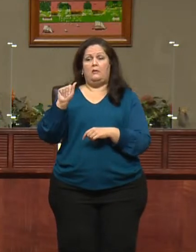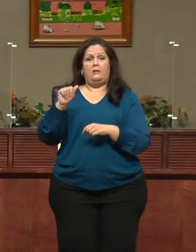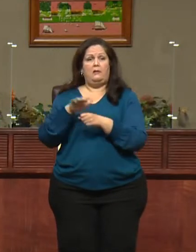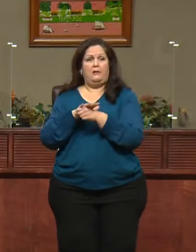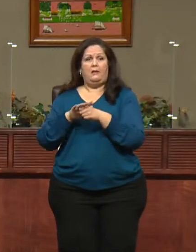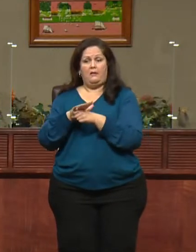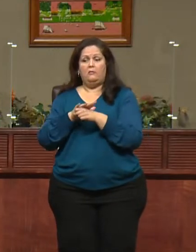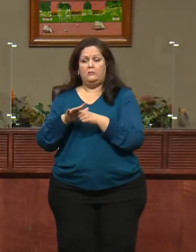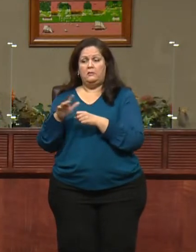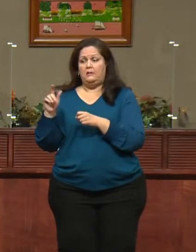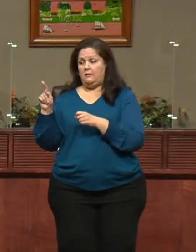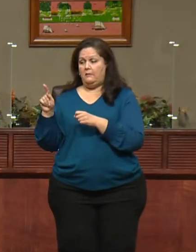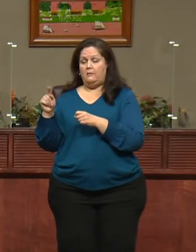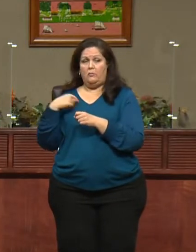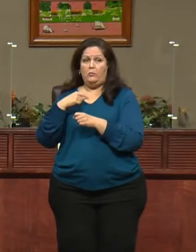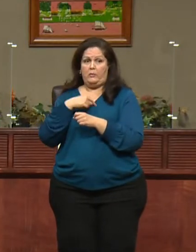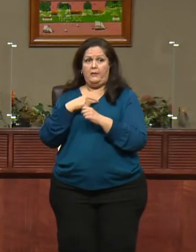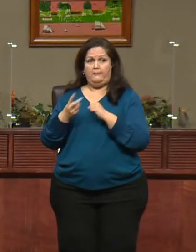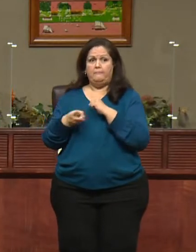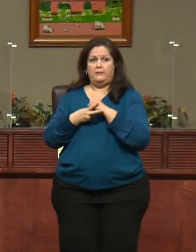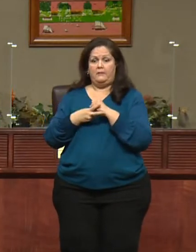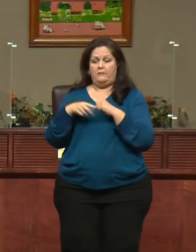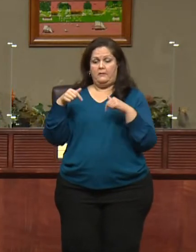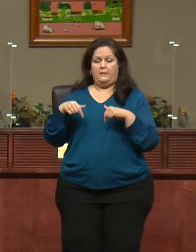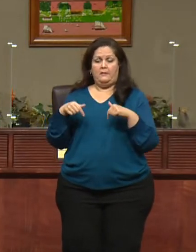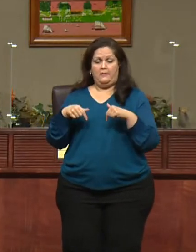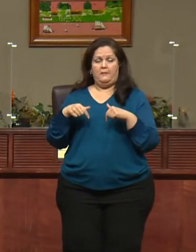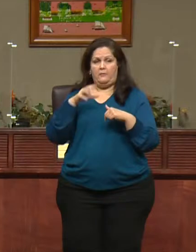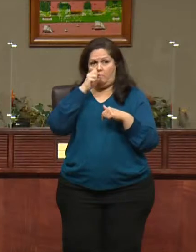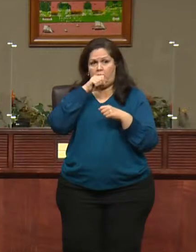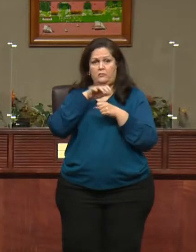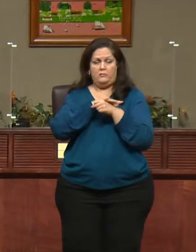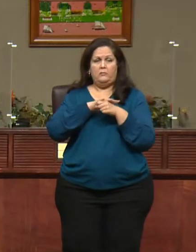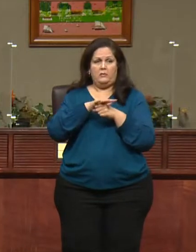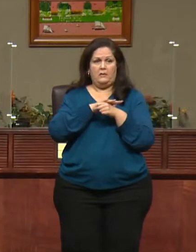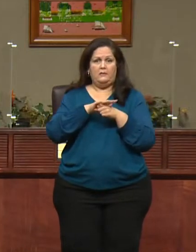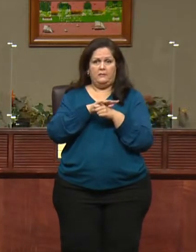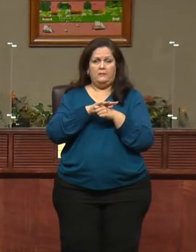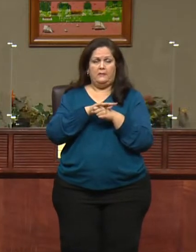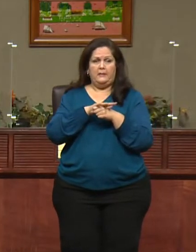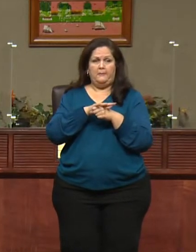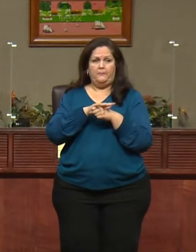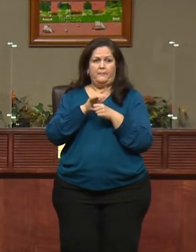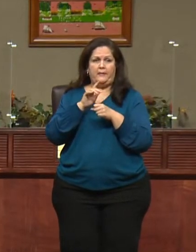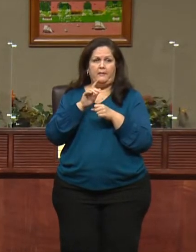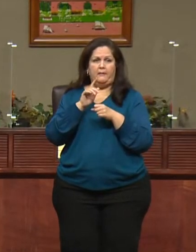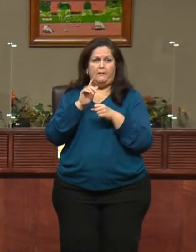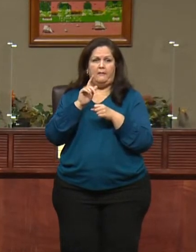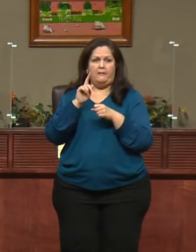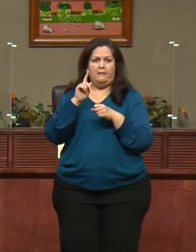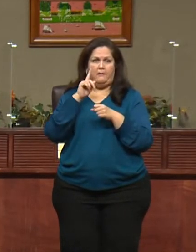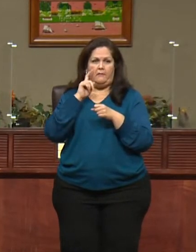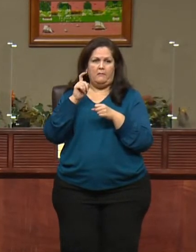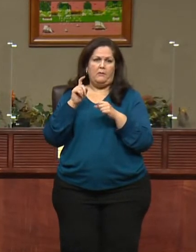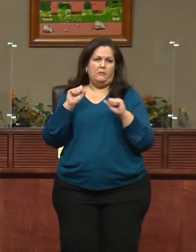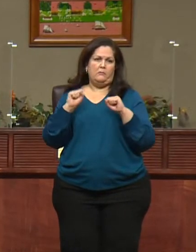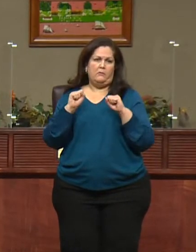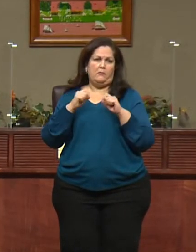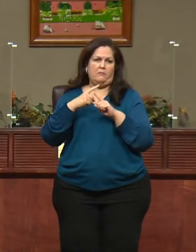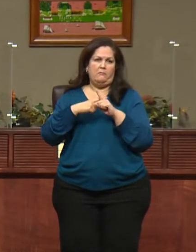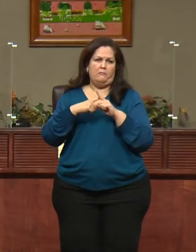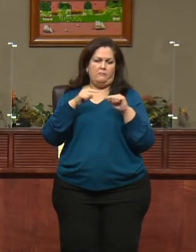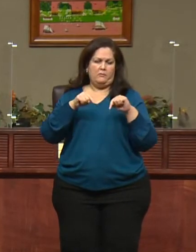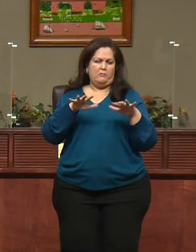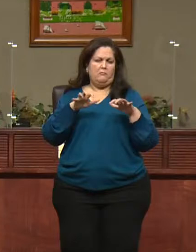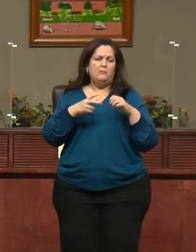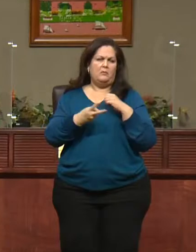They are being held by us and the county for the cold change that we have. Also, we